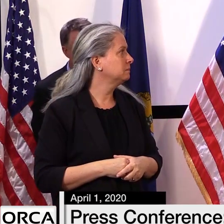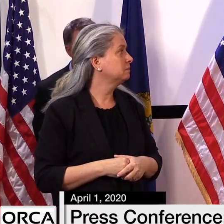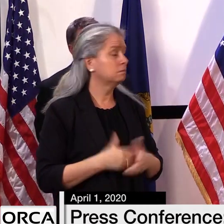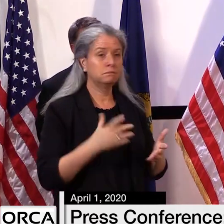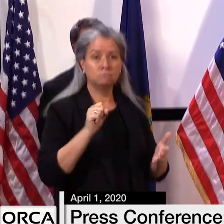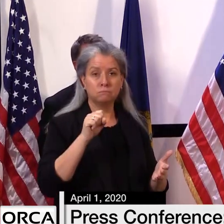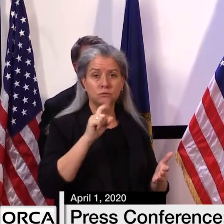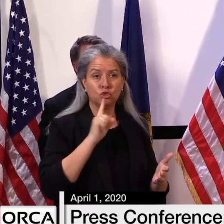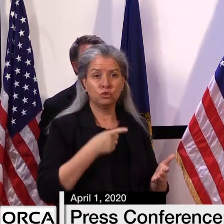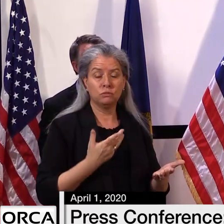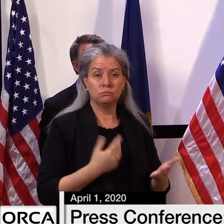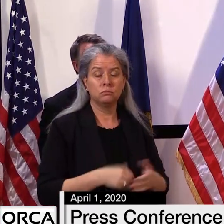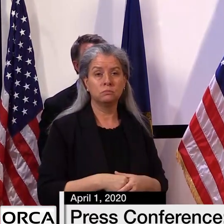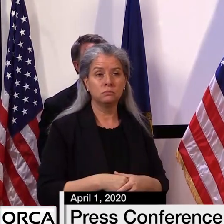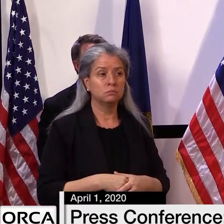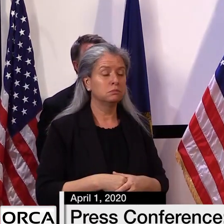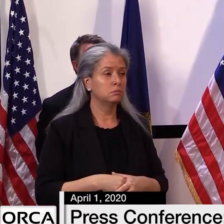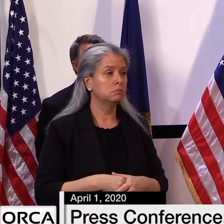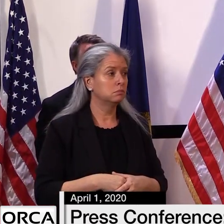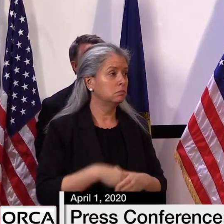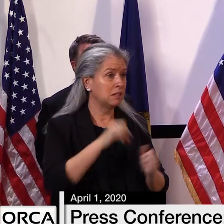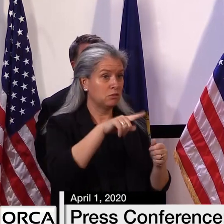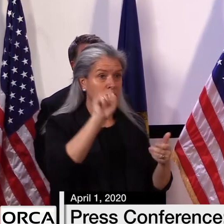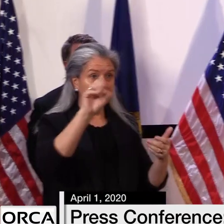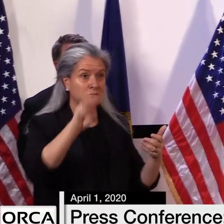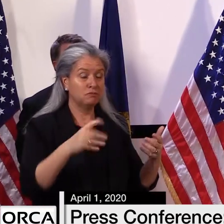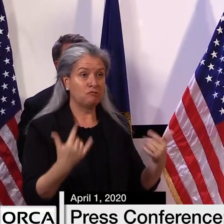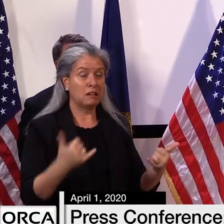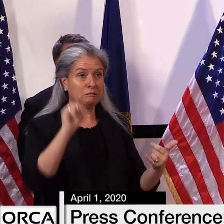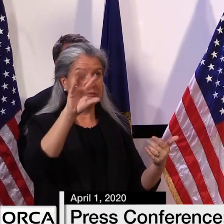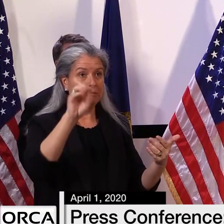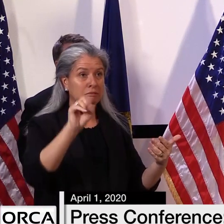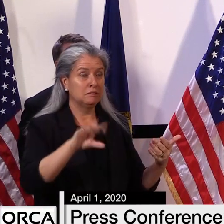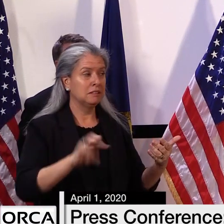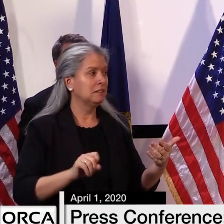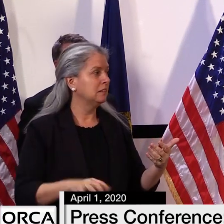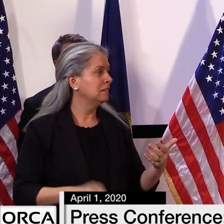Sure, we can make that available. Can you list it off right now?